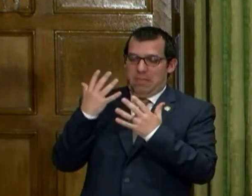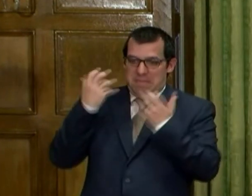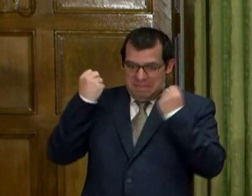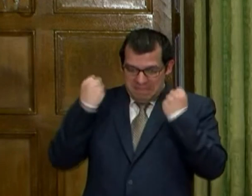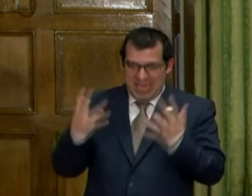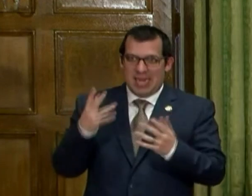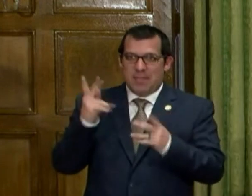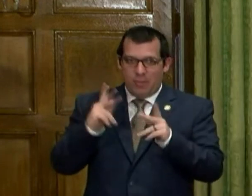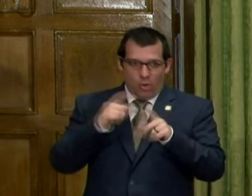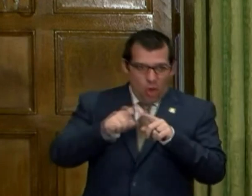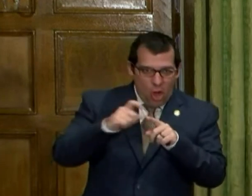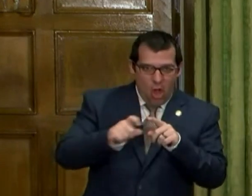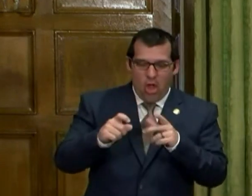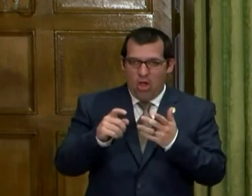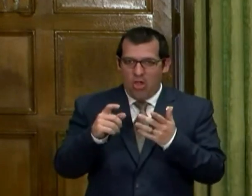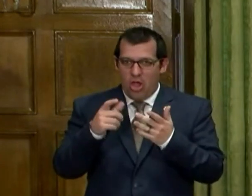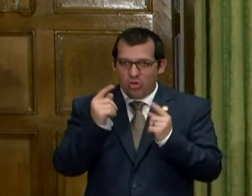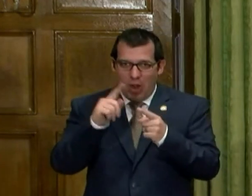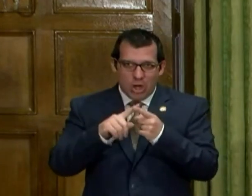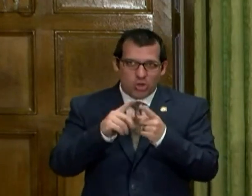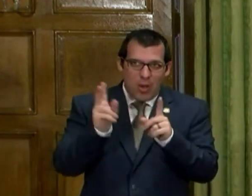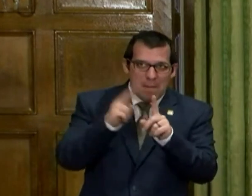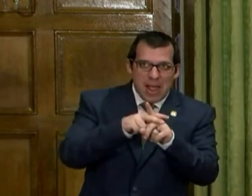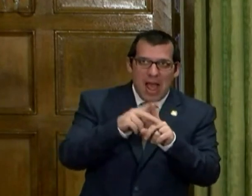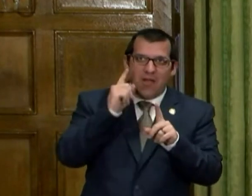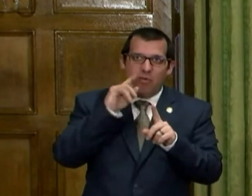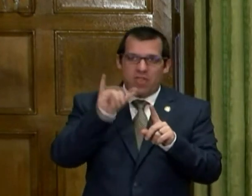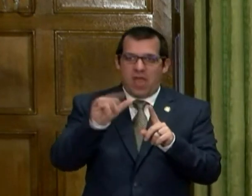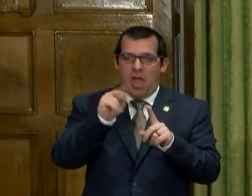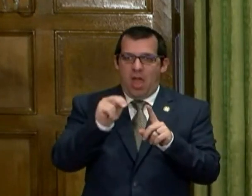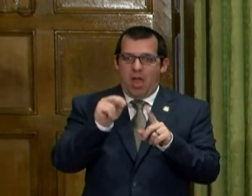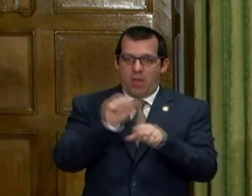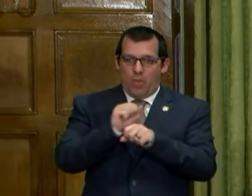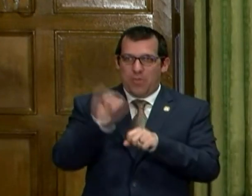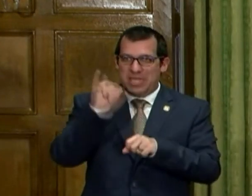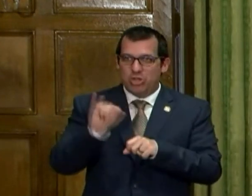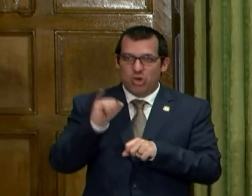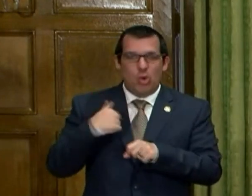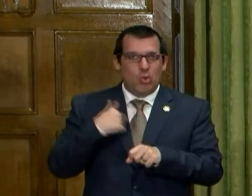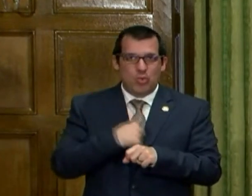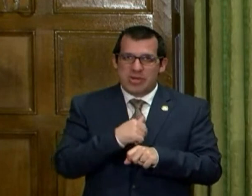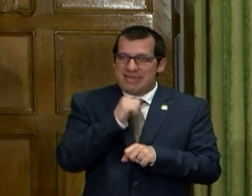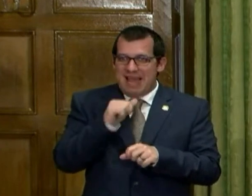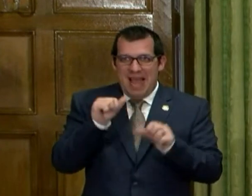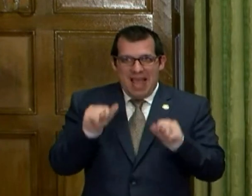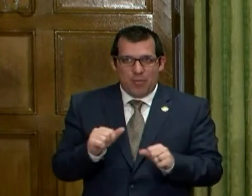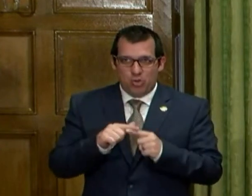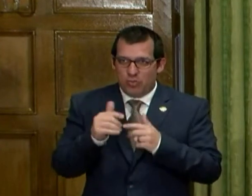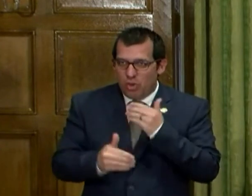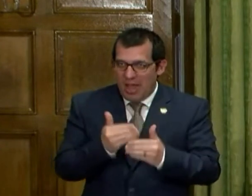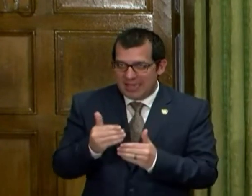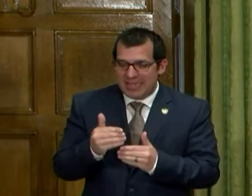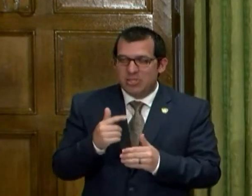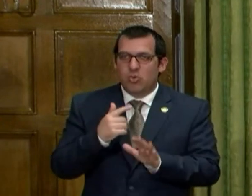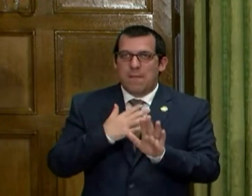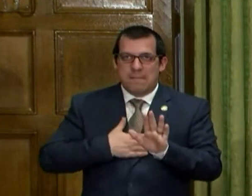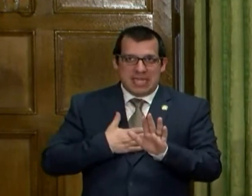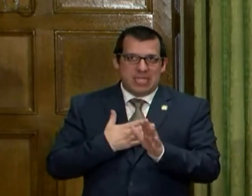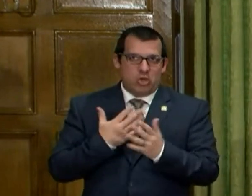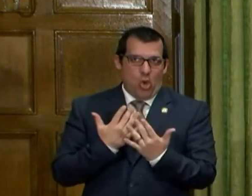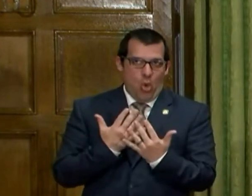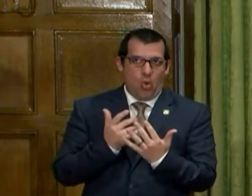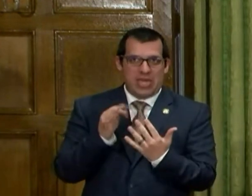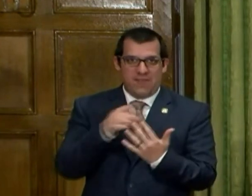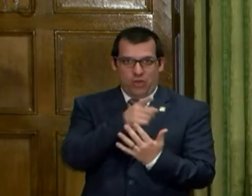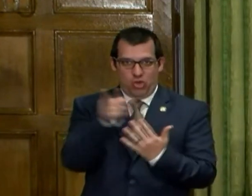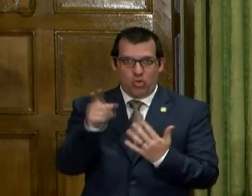workers calling and trying to go ahead and apply for the unemployment insurance. We are not able to process it. So I'd say please hold off if